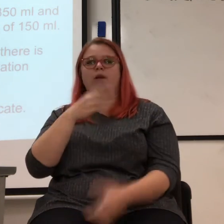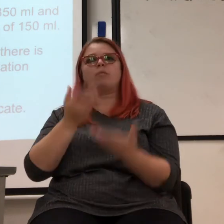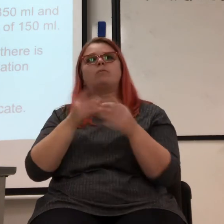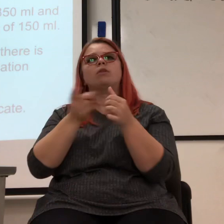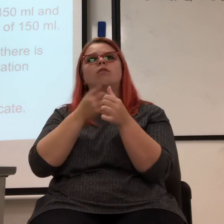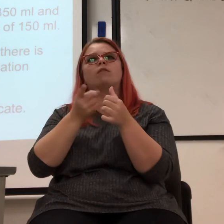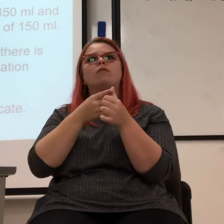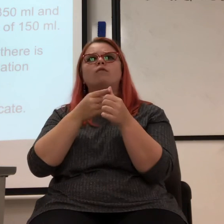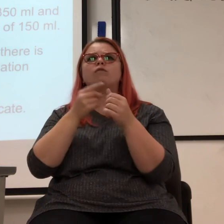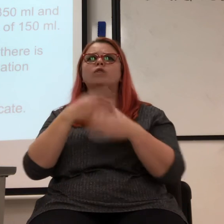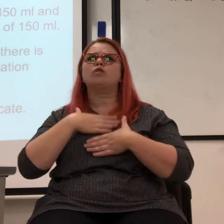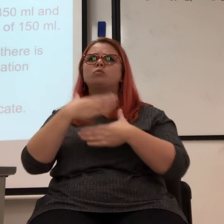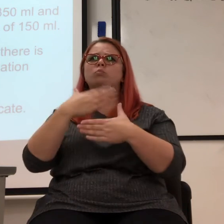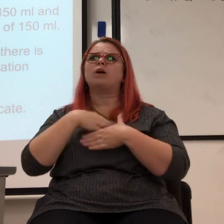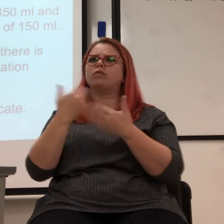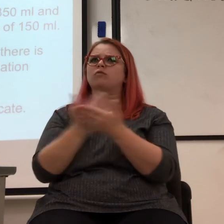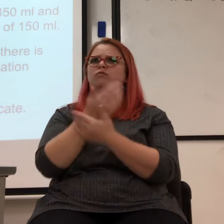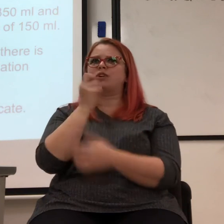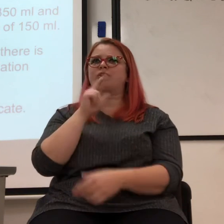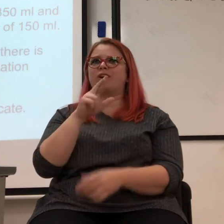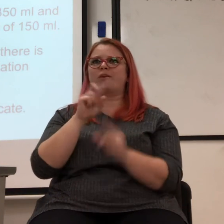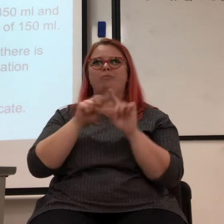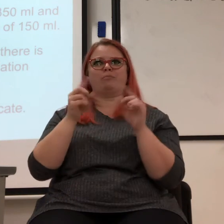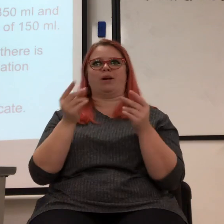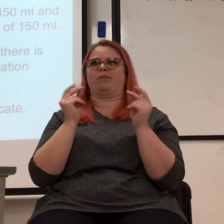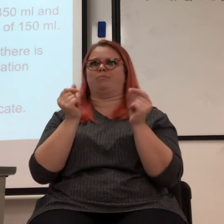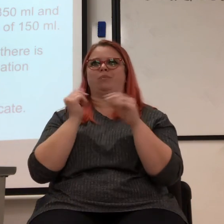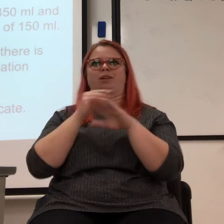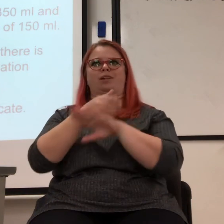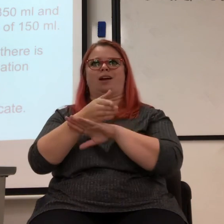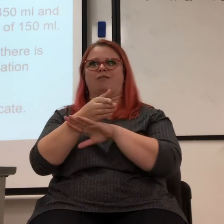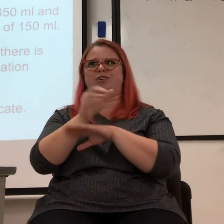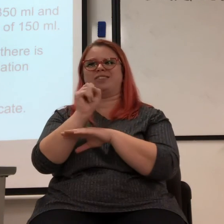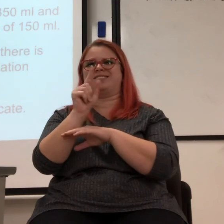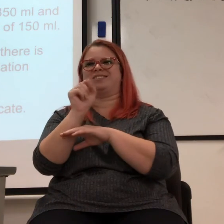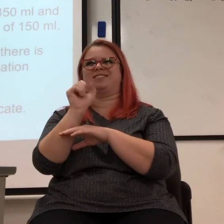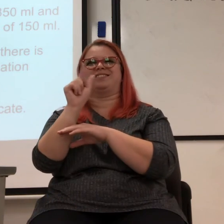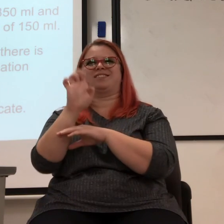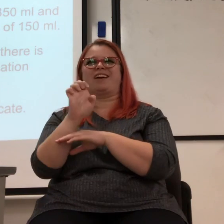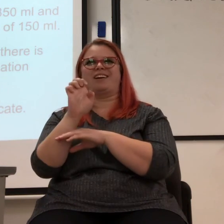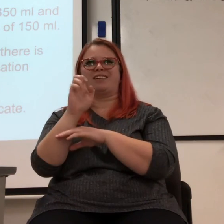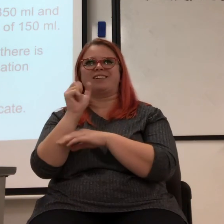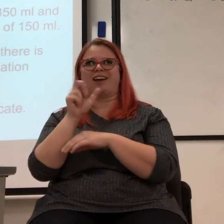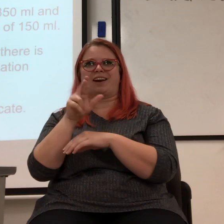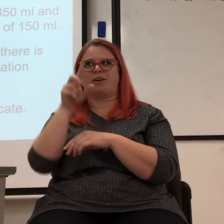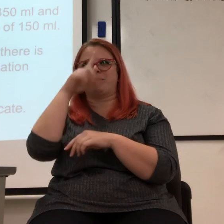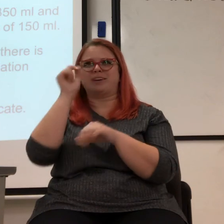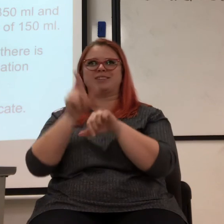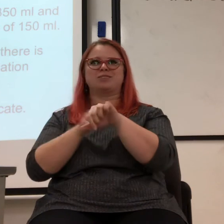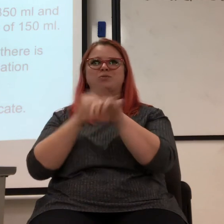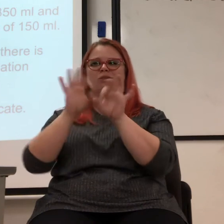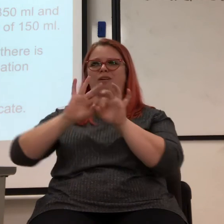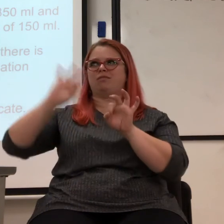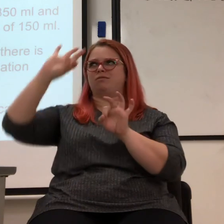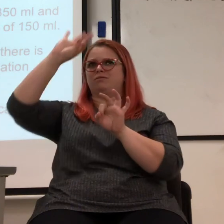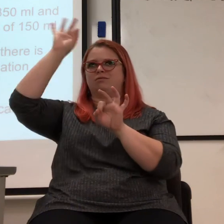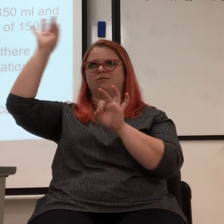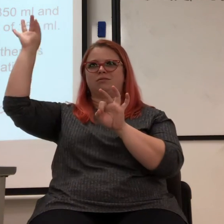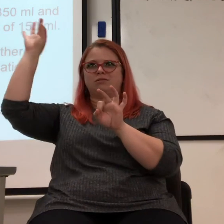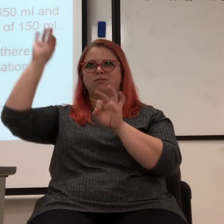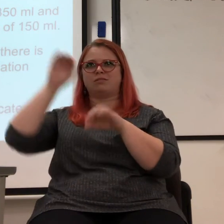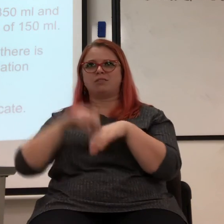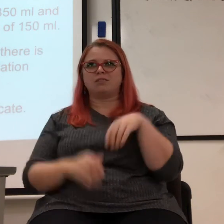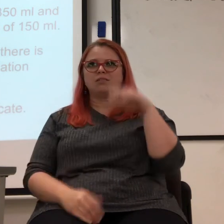hose is fresh air, then immediately after that, it's all stale air. There's no fresh air. So that's why that doesn't work. It's all about the dead